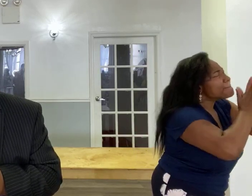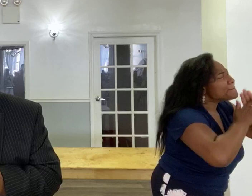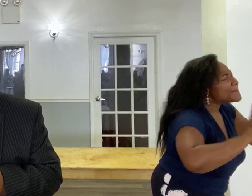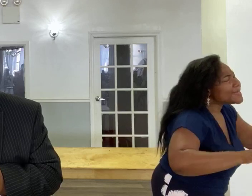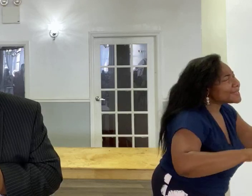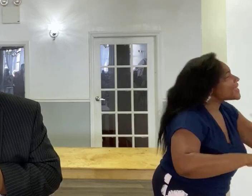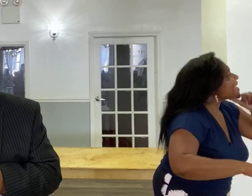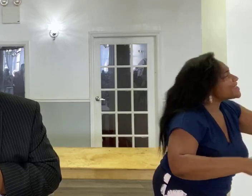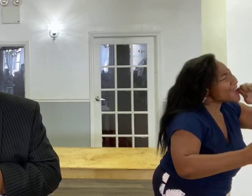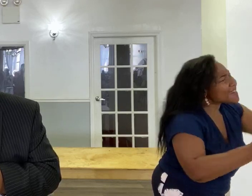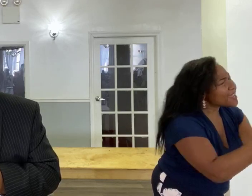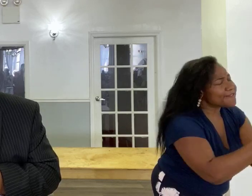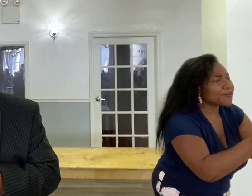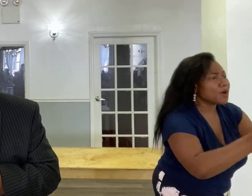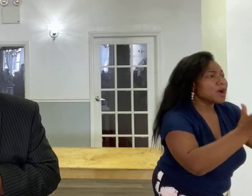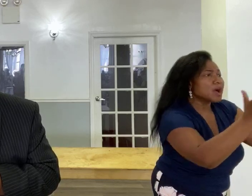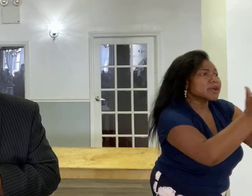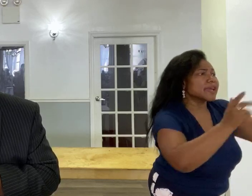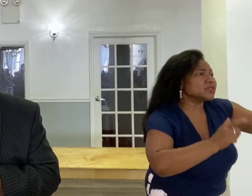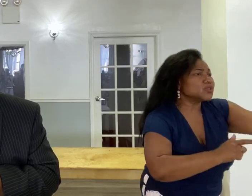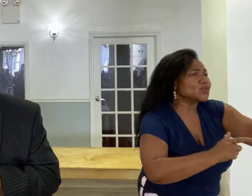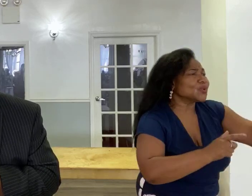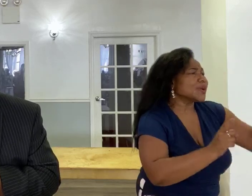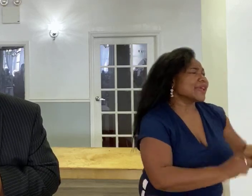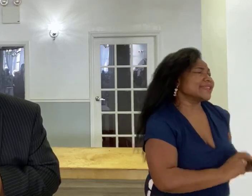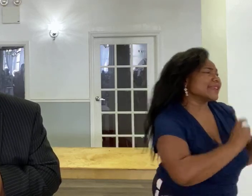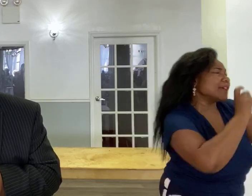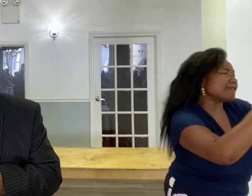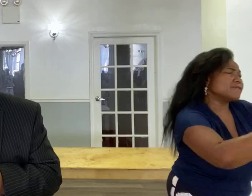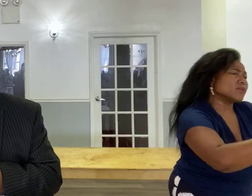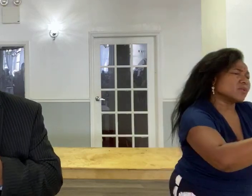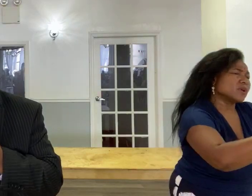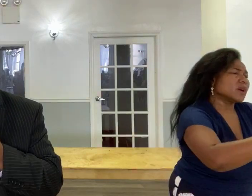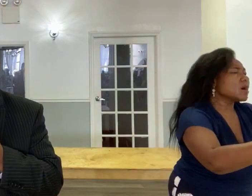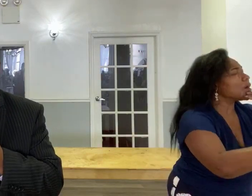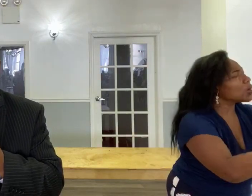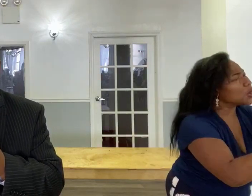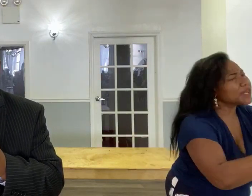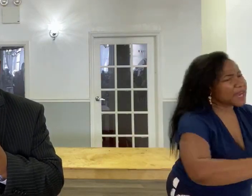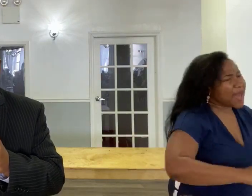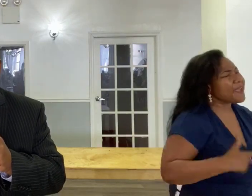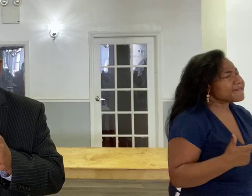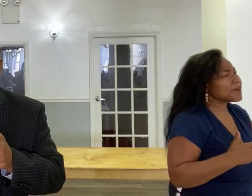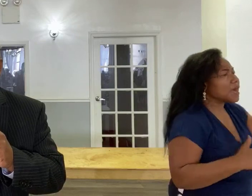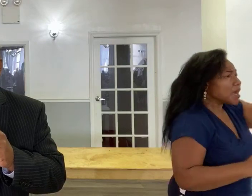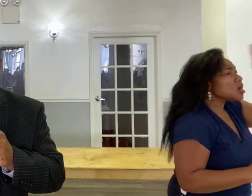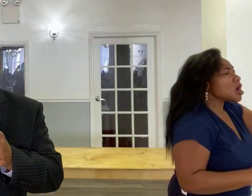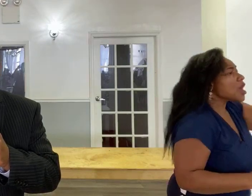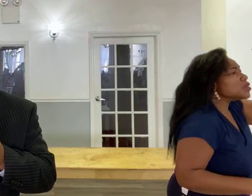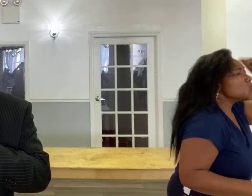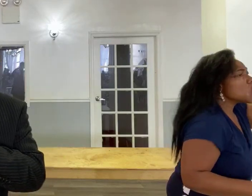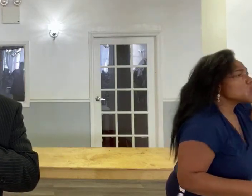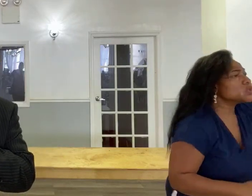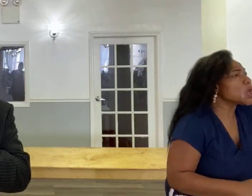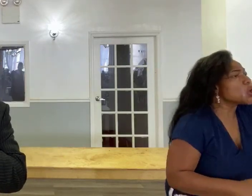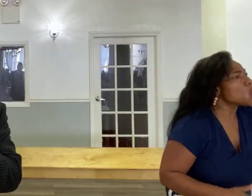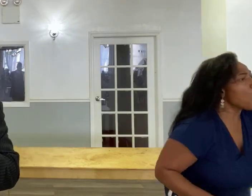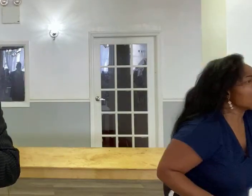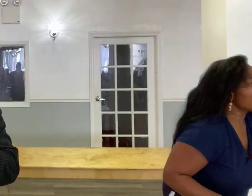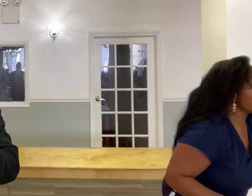evil, to give you an expected end. You know, that's very good. See, God knows the thoughts of